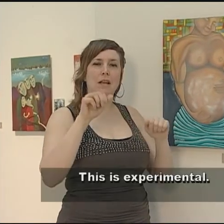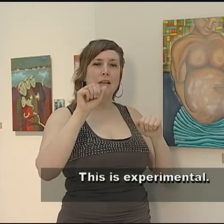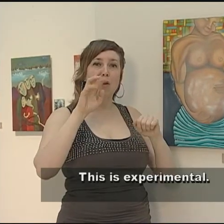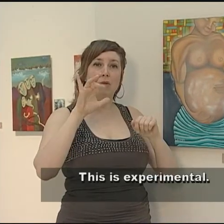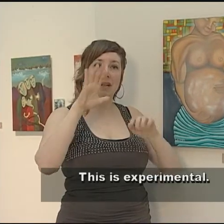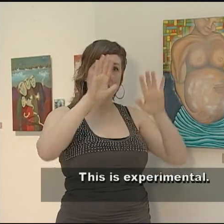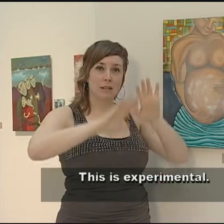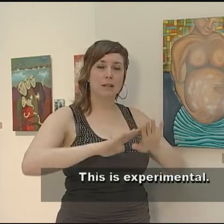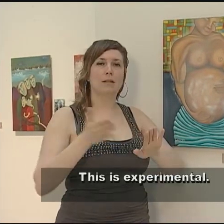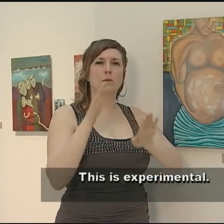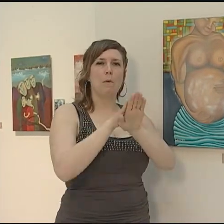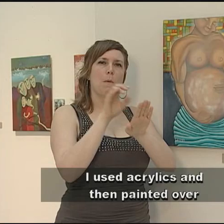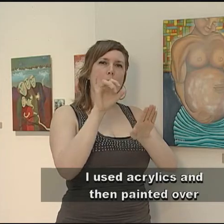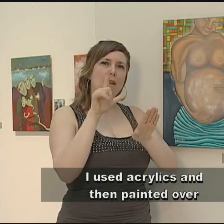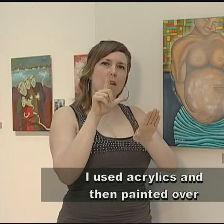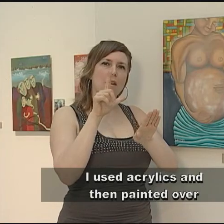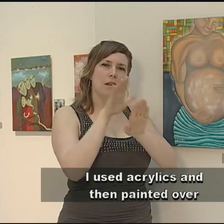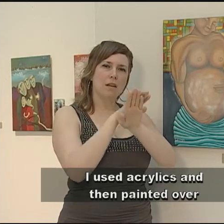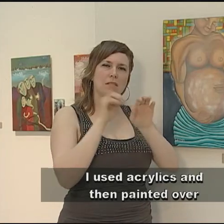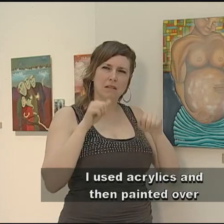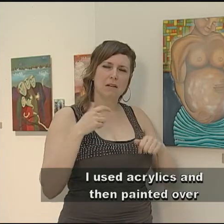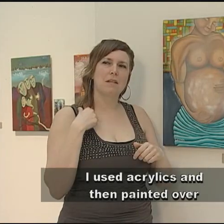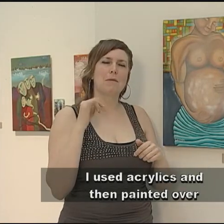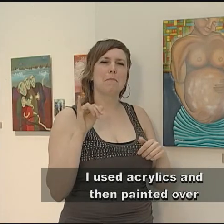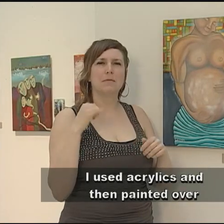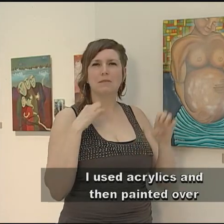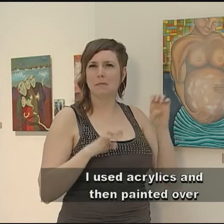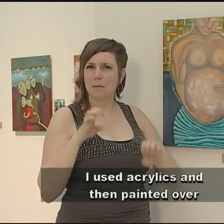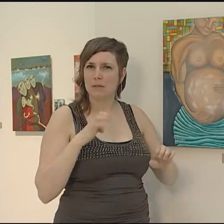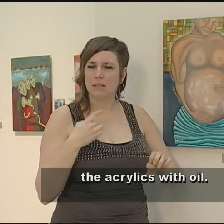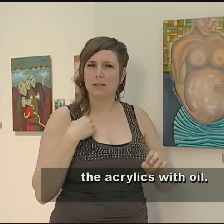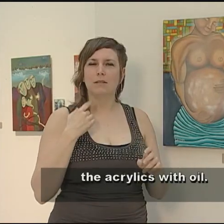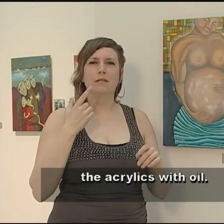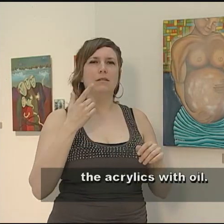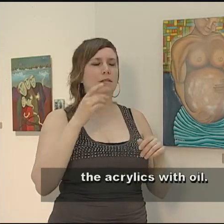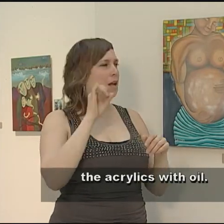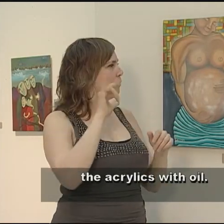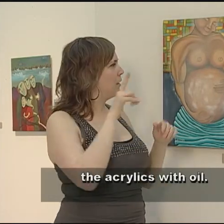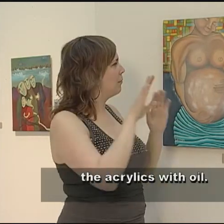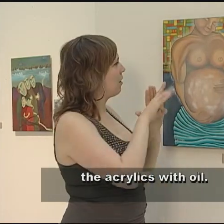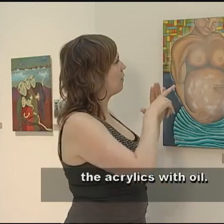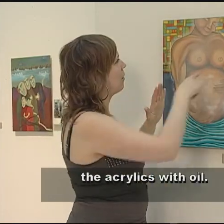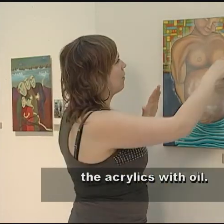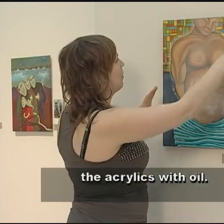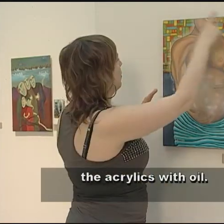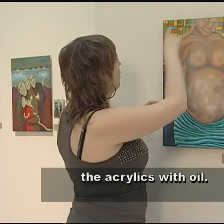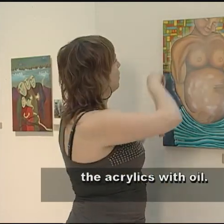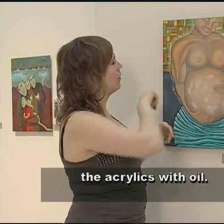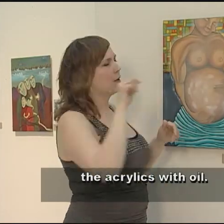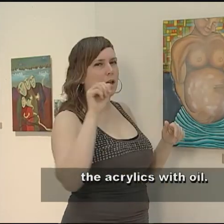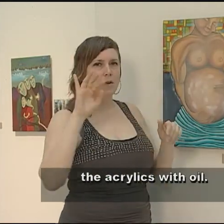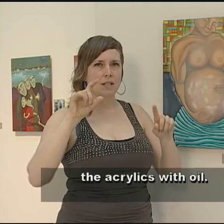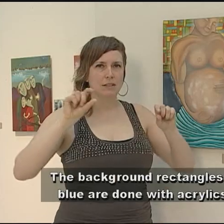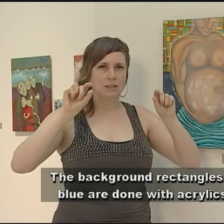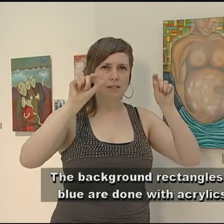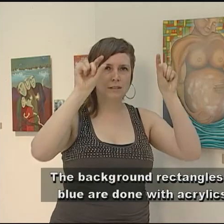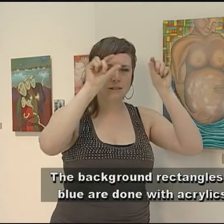This is experimental. I used acrylics and then painted over the acrylics with oil. The